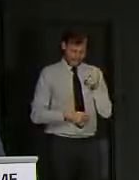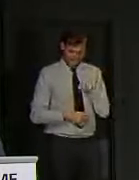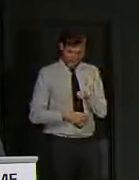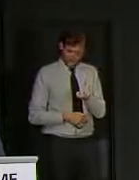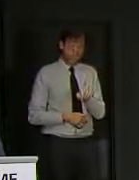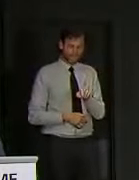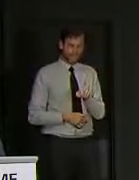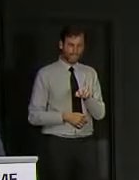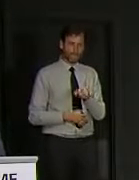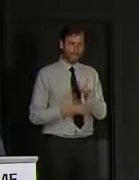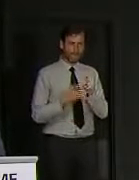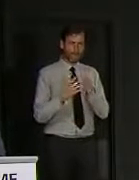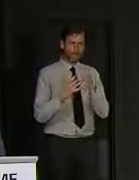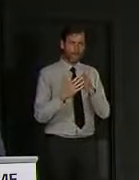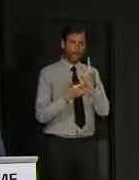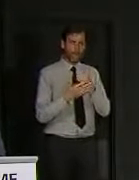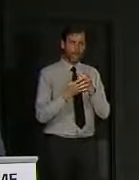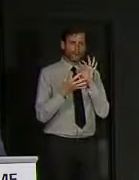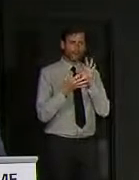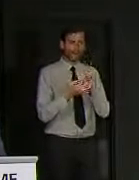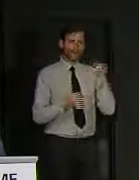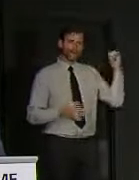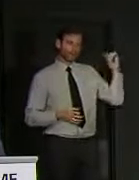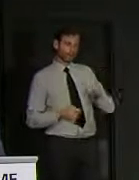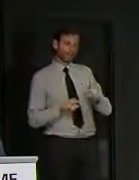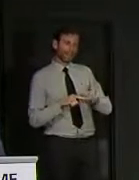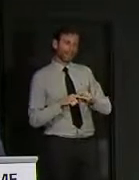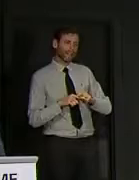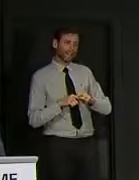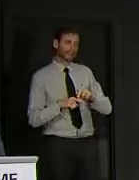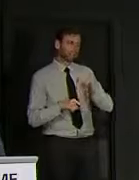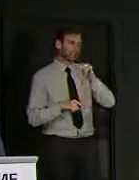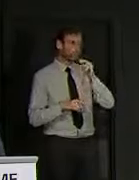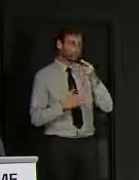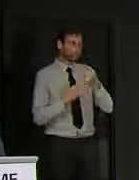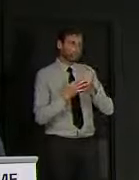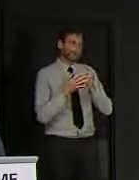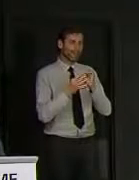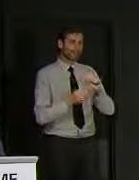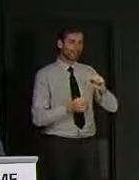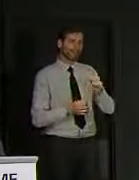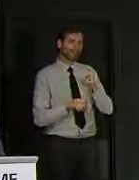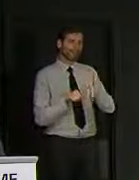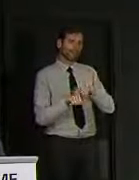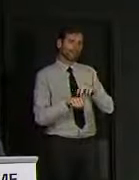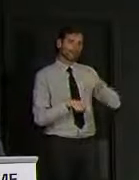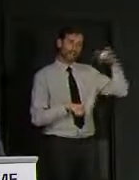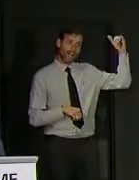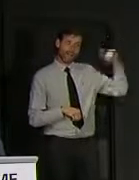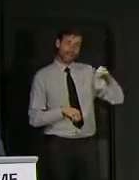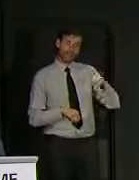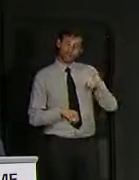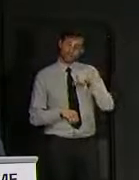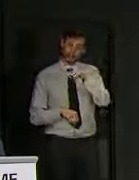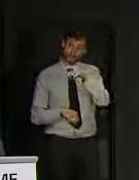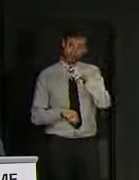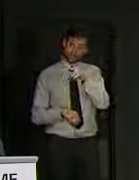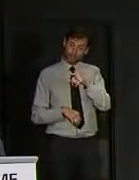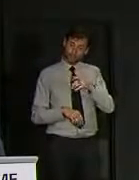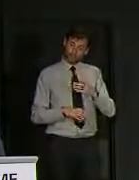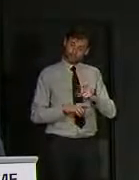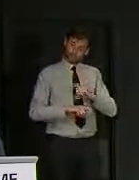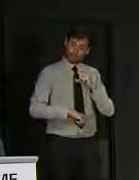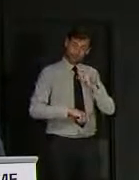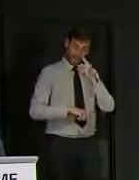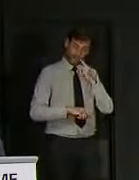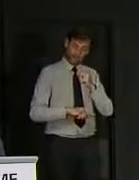pointed out that the law would only apply to those arriving in England, but not in Scotland, Wales or Northern Ireland. So with that in mind, are you confident that you'll be able to enforce this legislation in Scotland